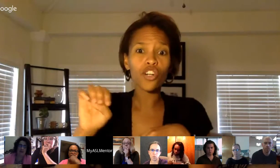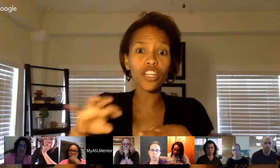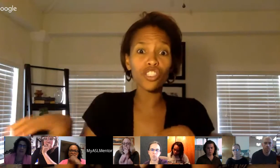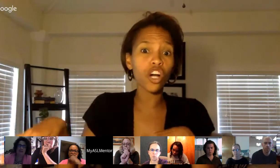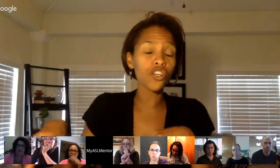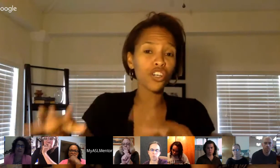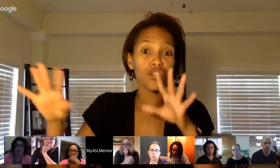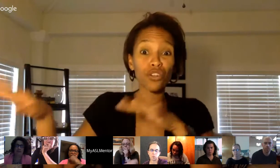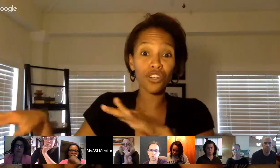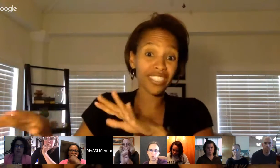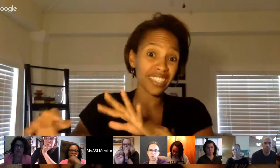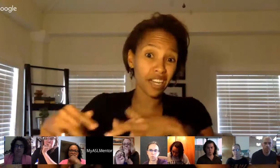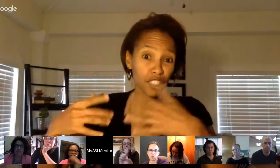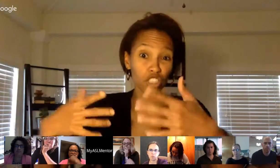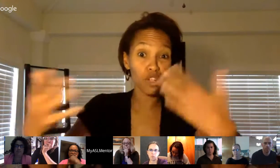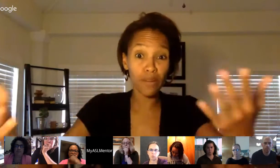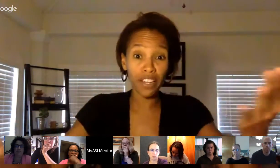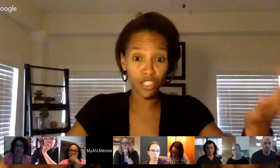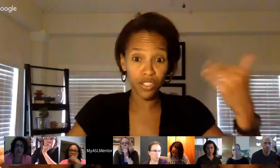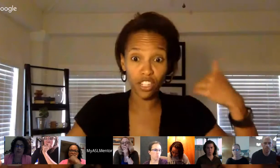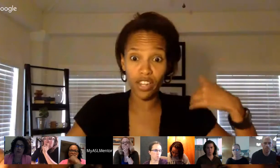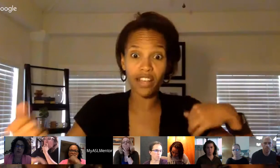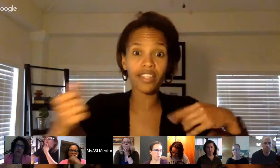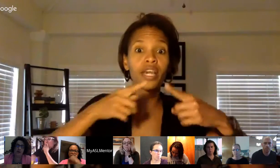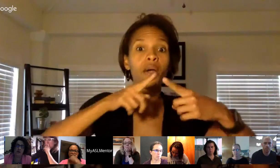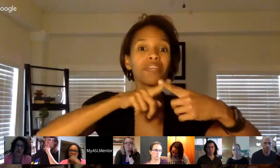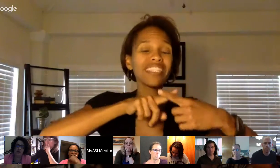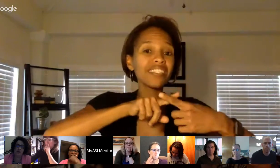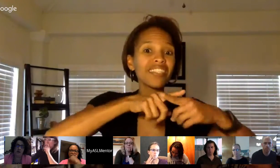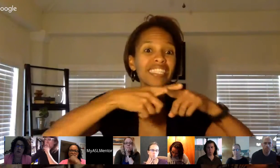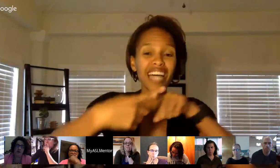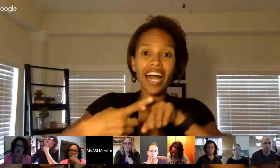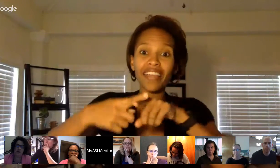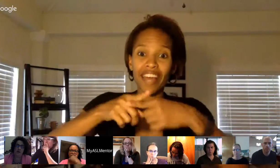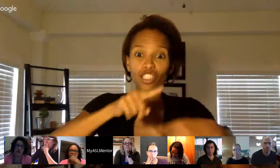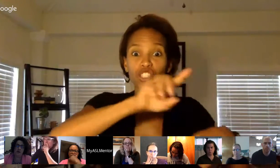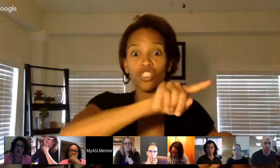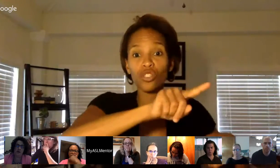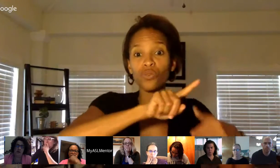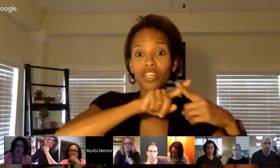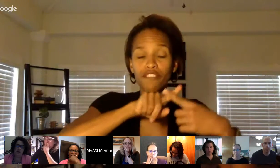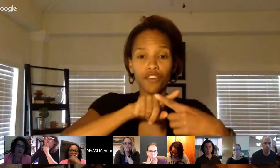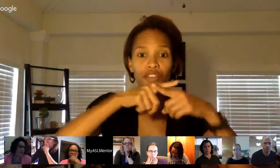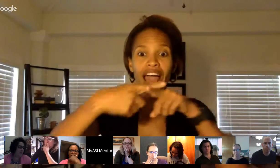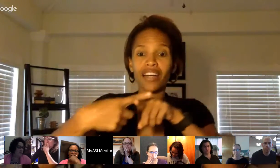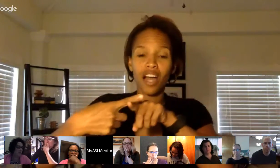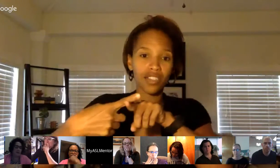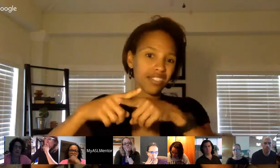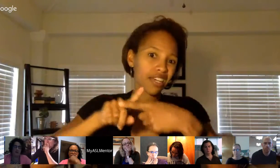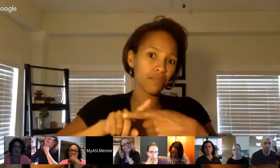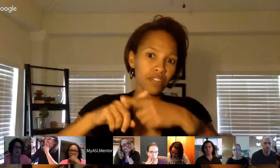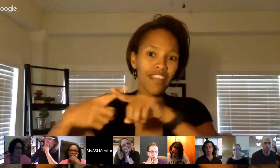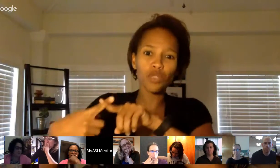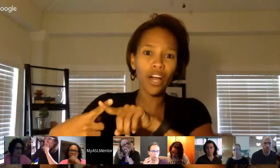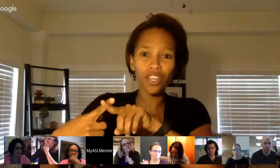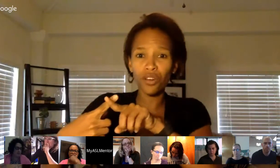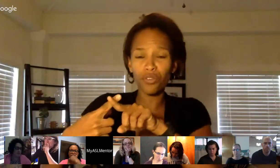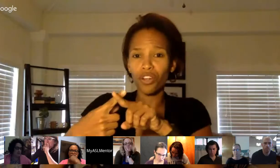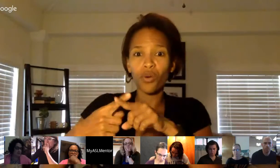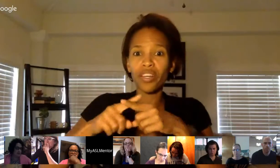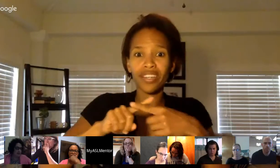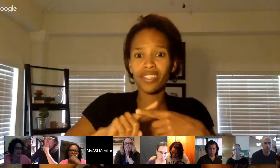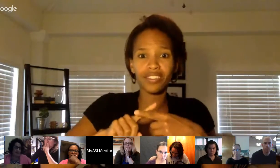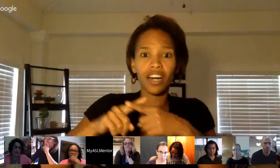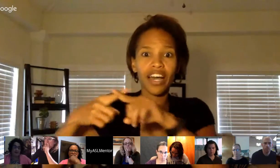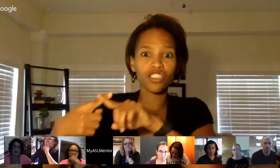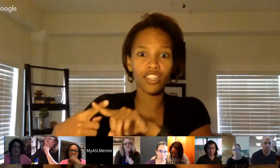E. Crenshaw. You can Google her TED Talk to learn more about intersectionality. But this is the sign that she's using for that concept. That's why you don't